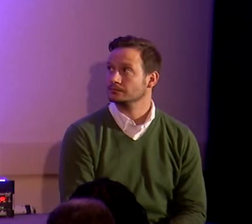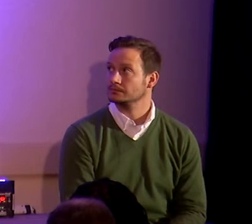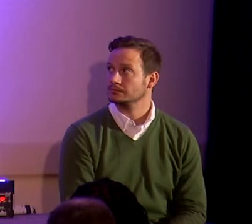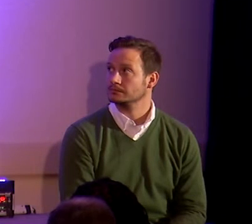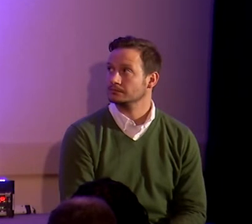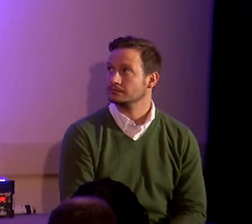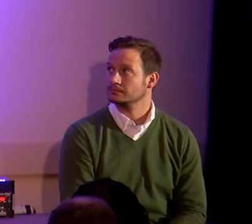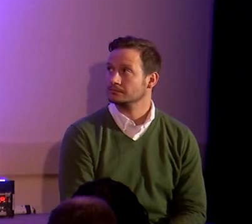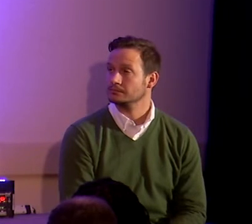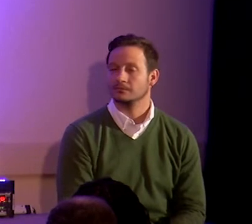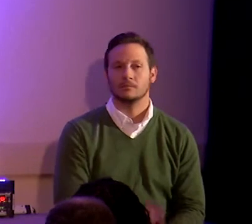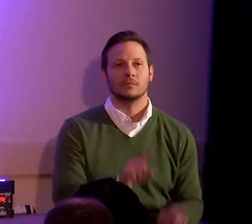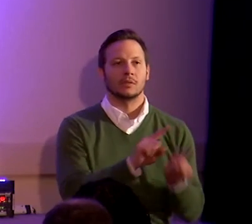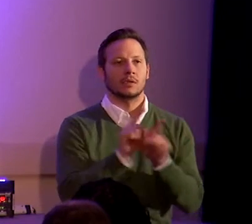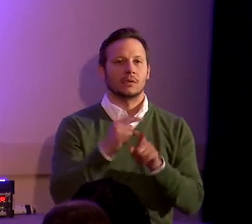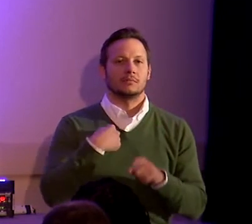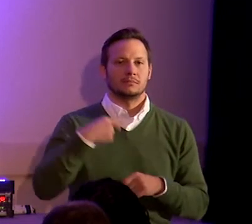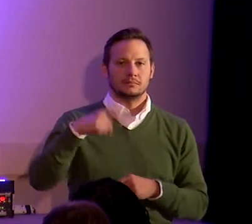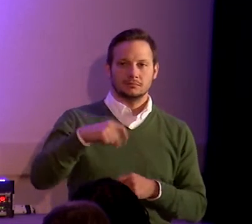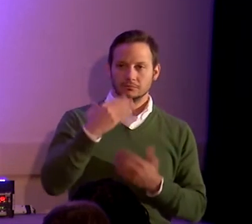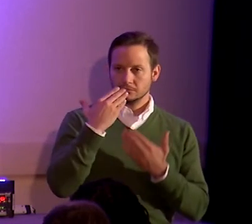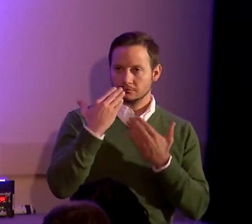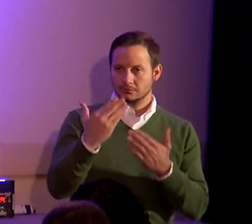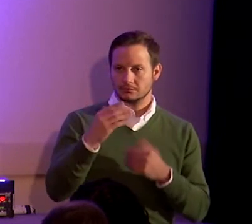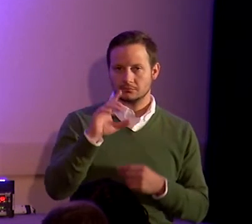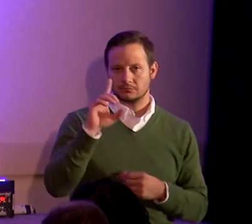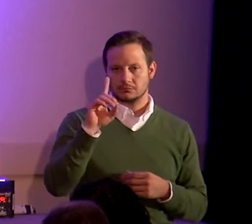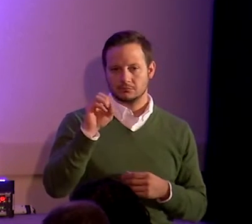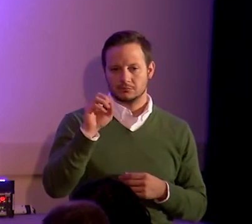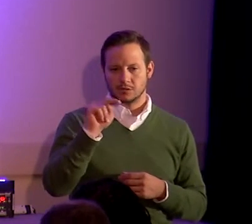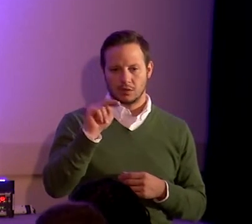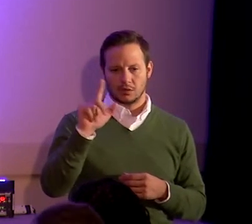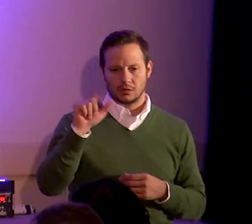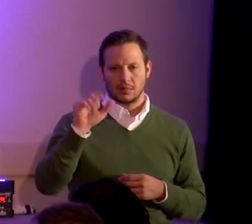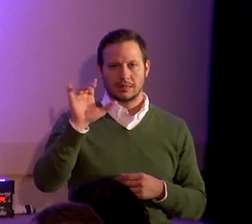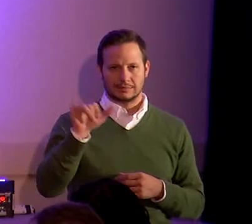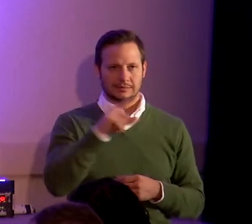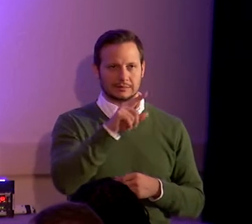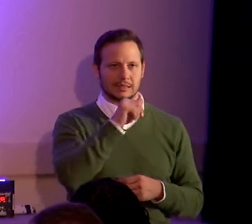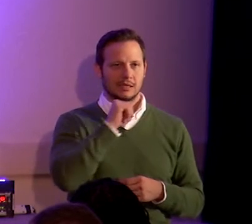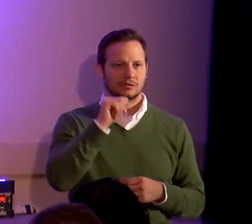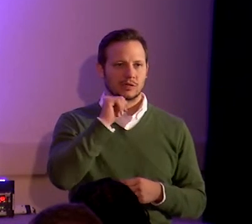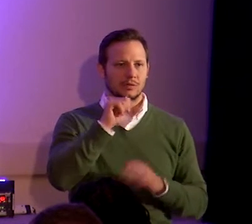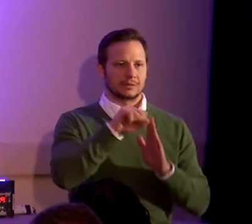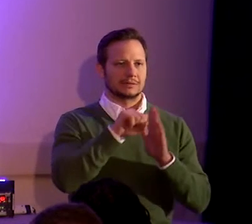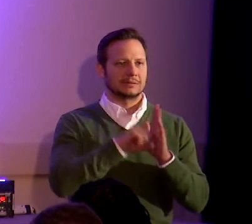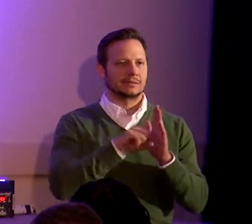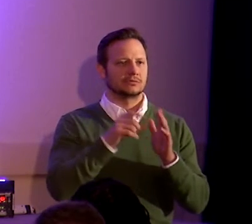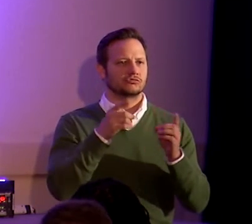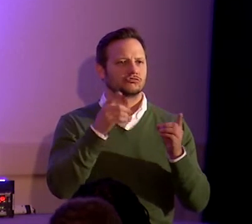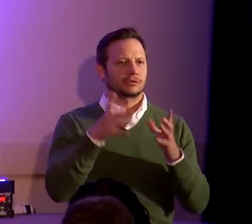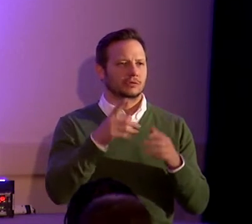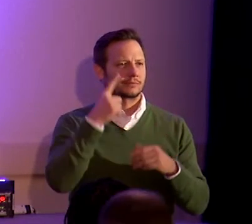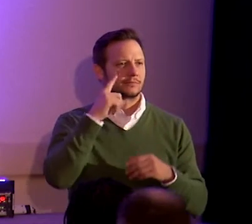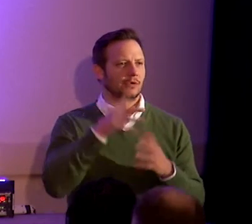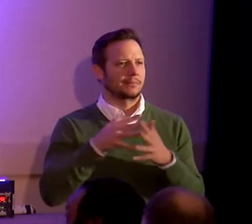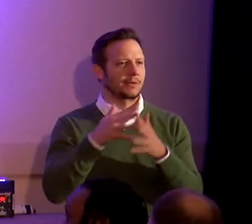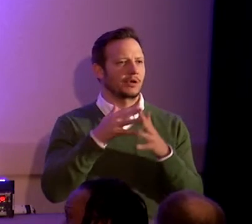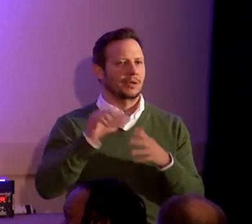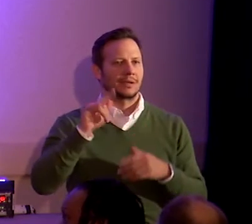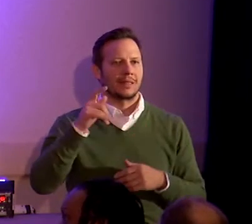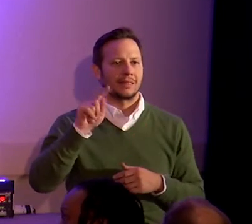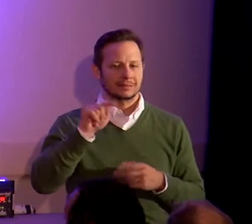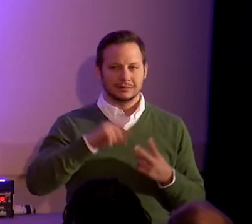Oh, I also need to thank, Don Lacey, the Arizona State Director for the American Atheists, Amanda Kniep